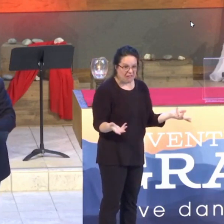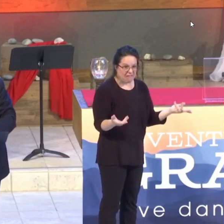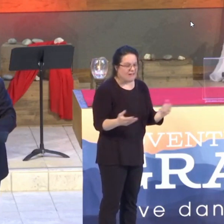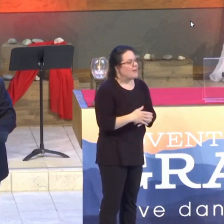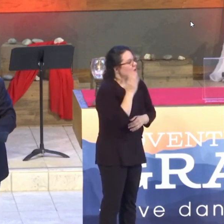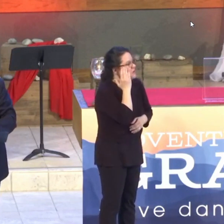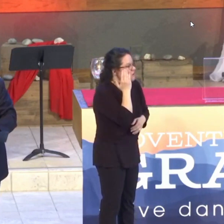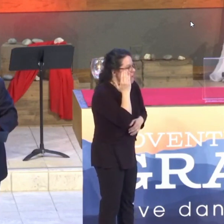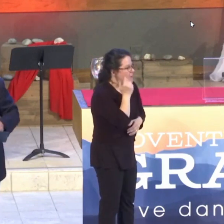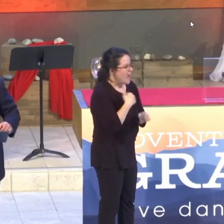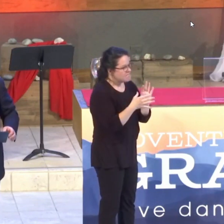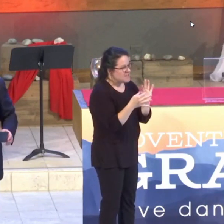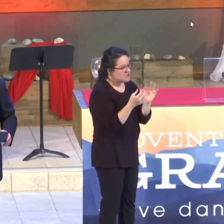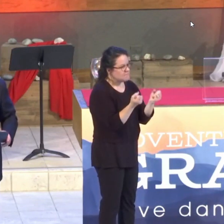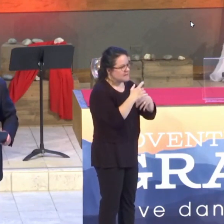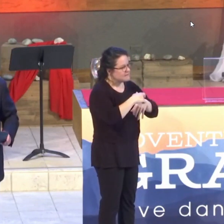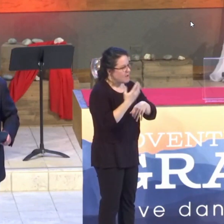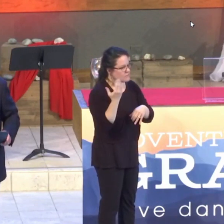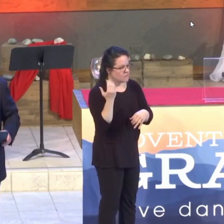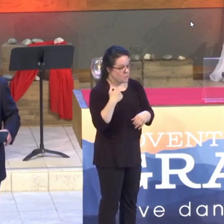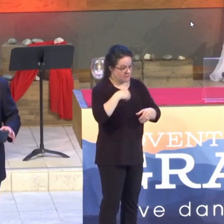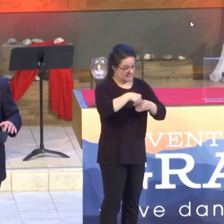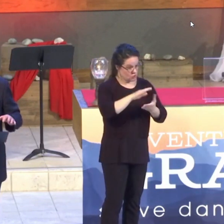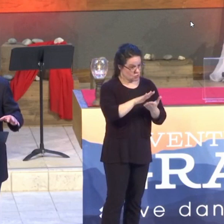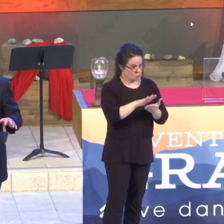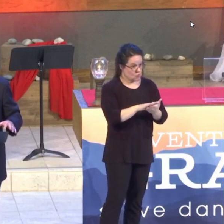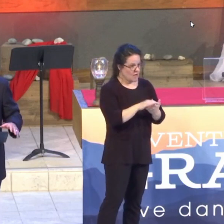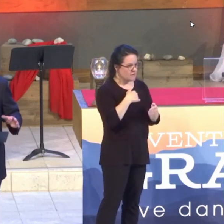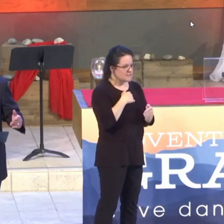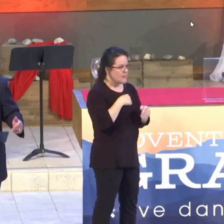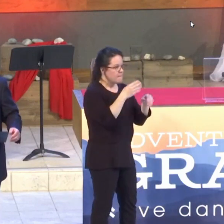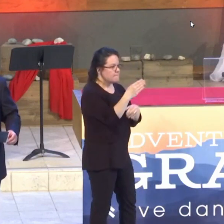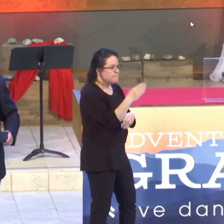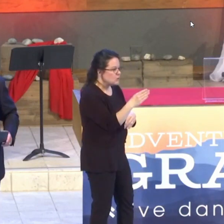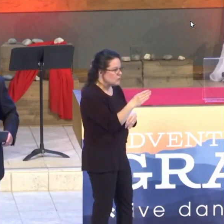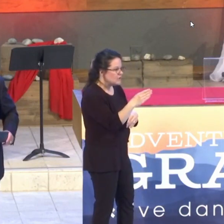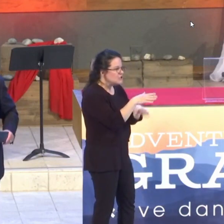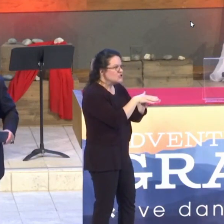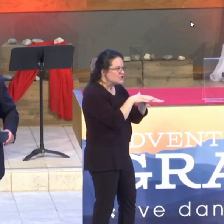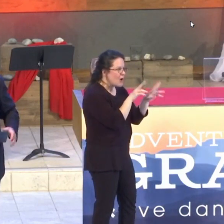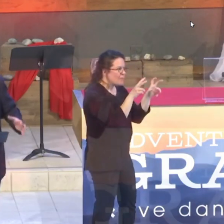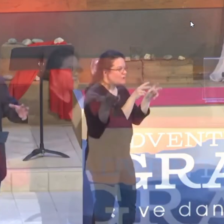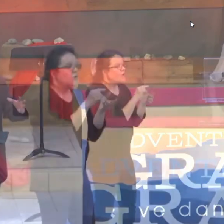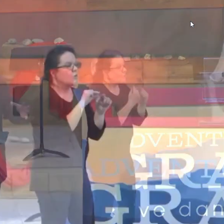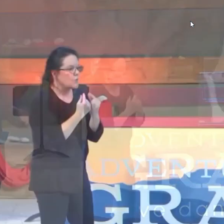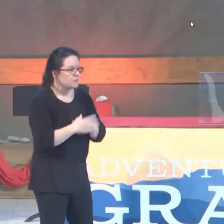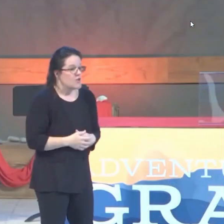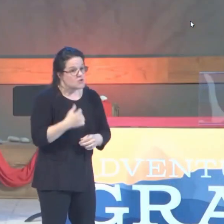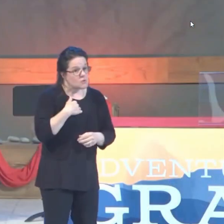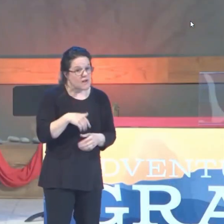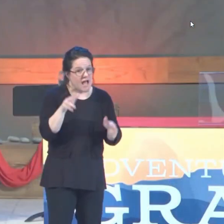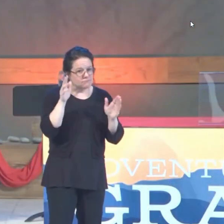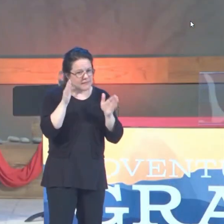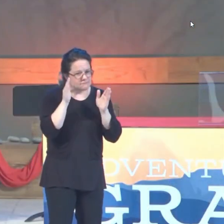You know, I've mentioned a number of times that when I was in school, I was in the slow group, the blue group, the slow group. And so when I listen to